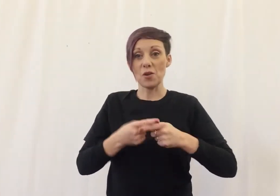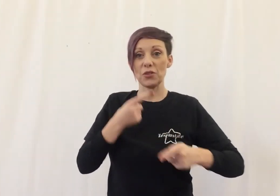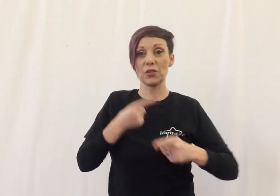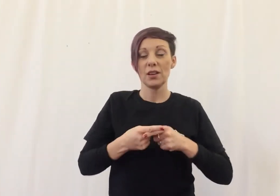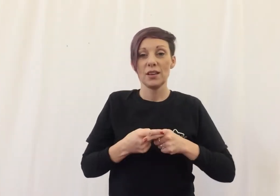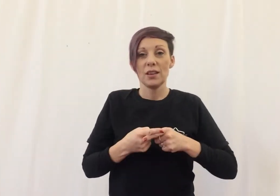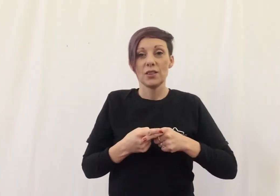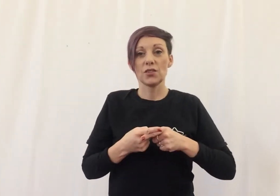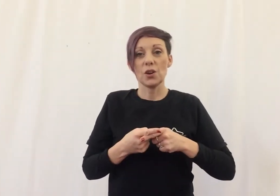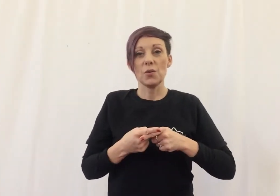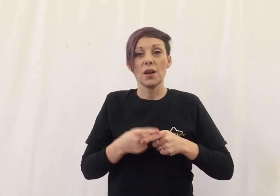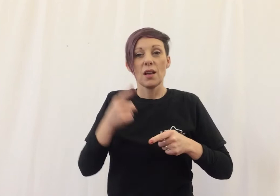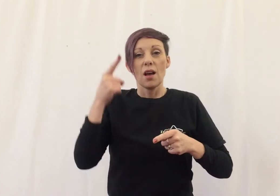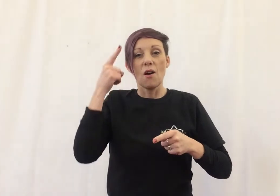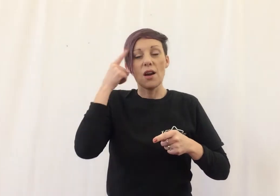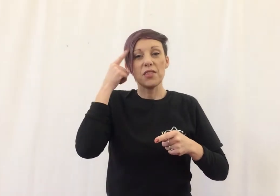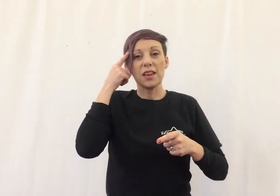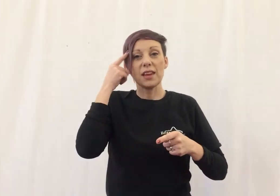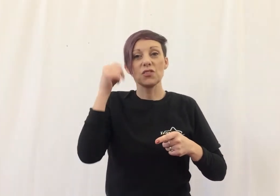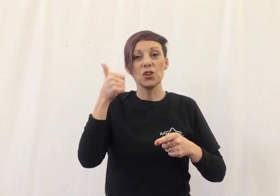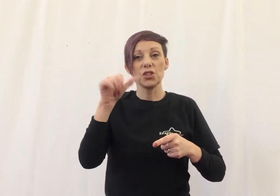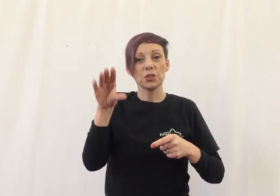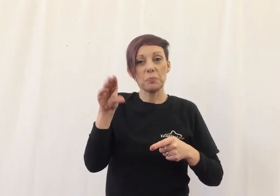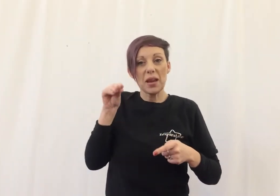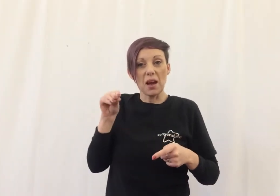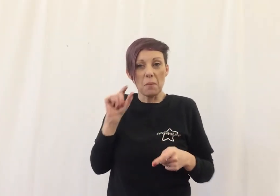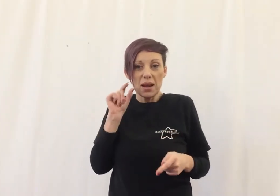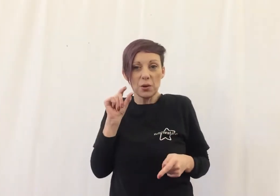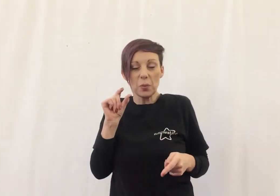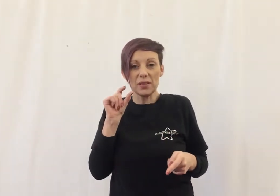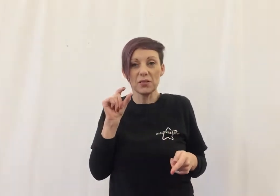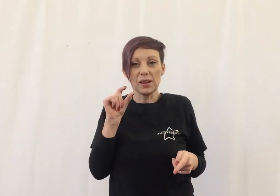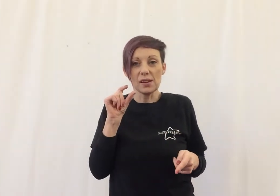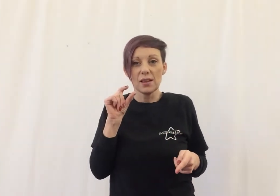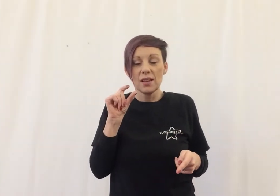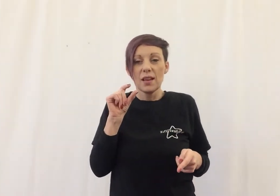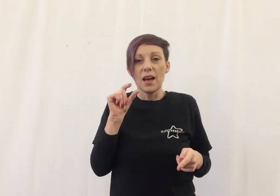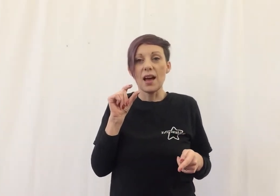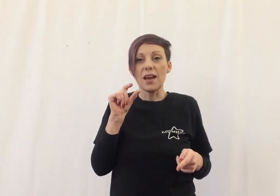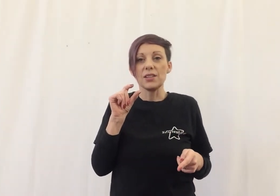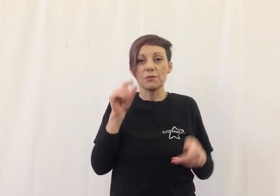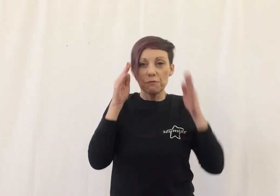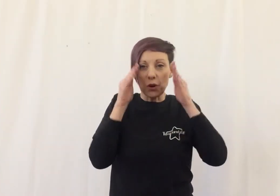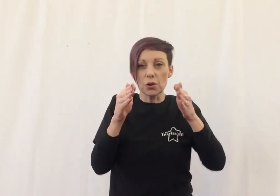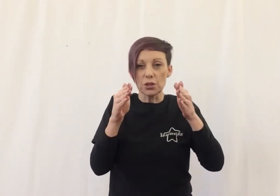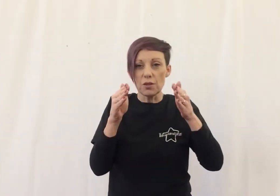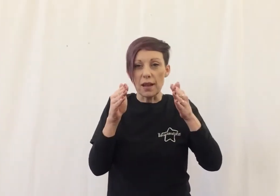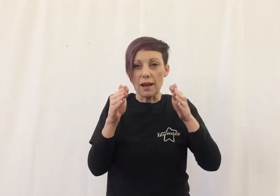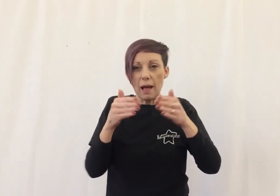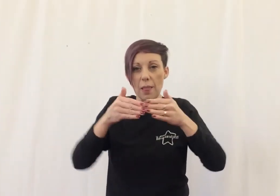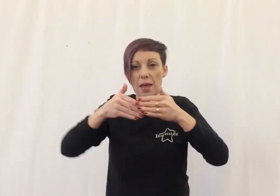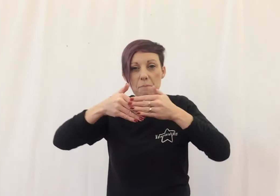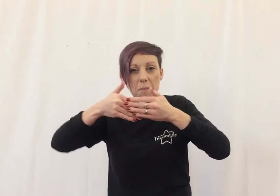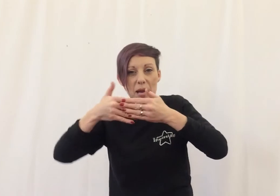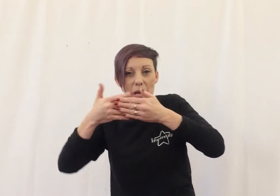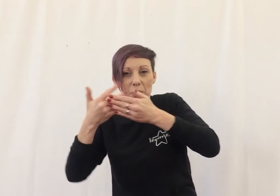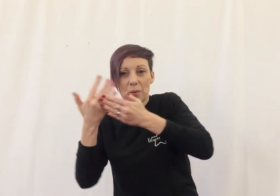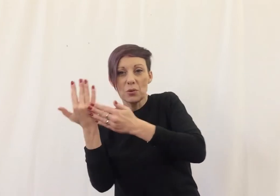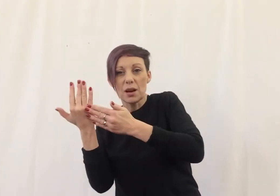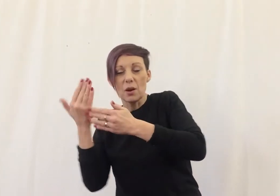fast, so I think it's good to just pick up little bits of it and focus on that, and then maybe build it up